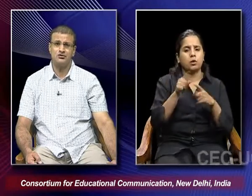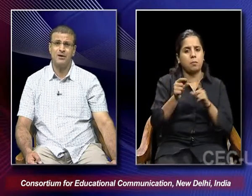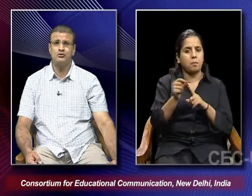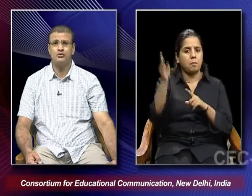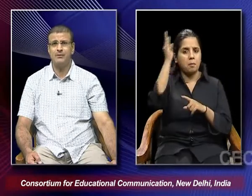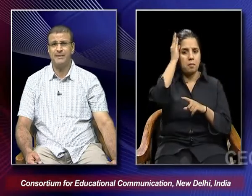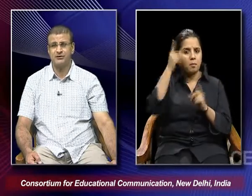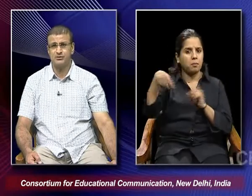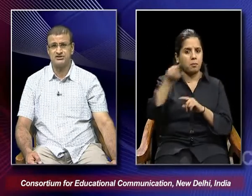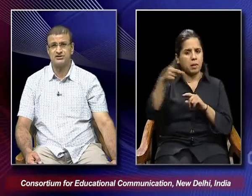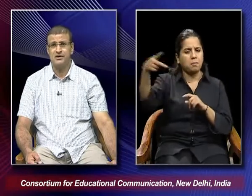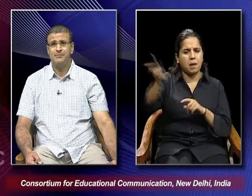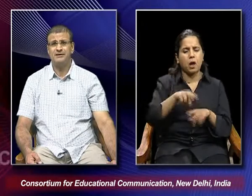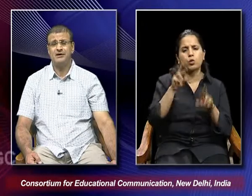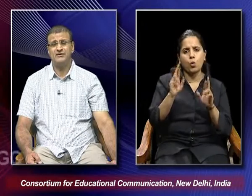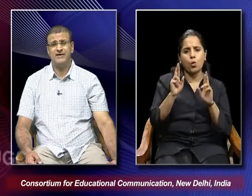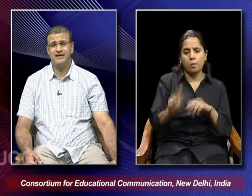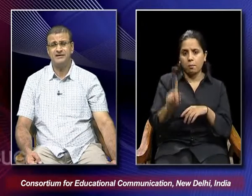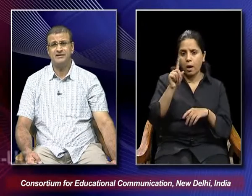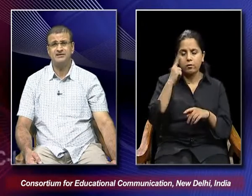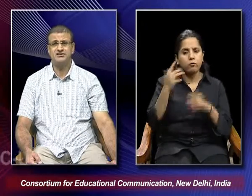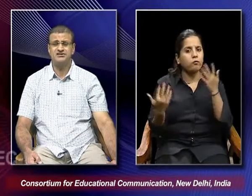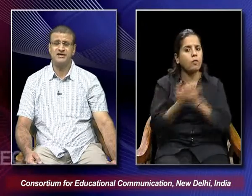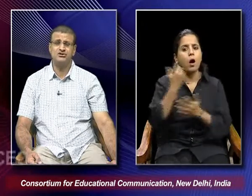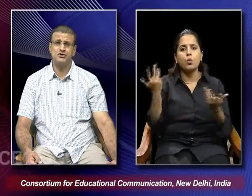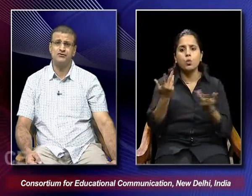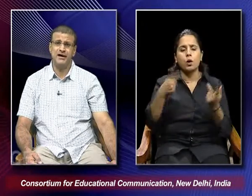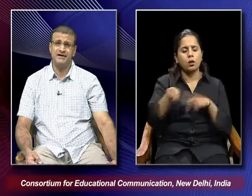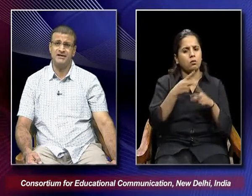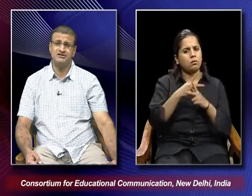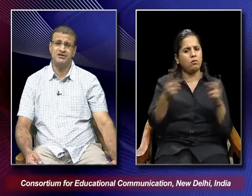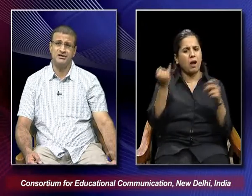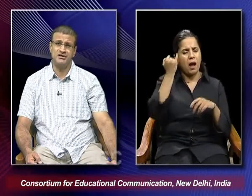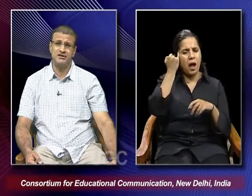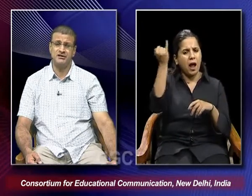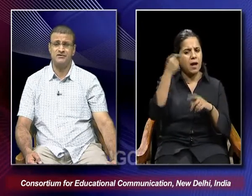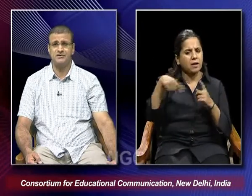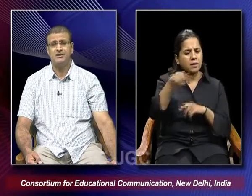was bound to come back to us. But we find that these kinds of ideas,